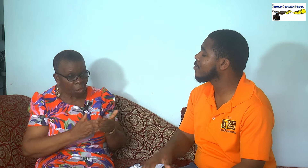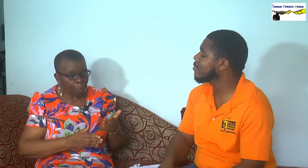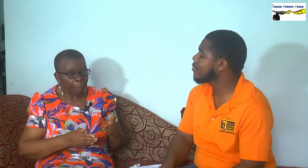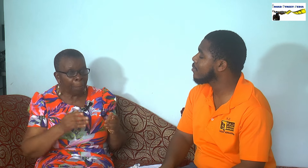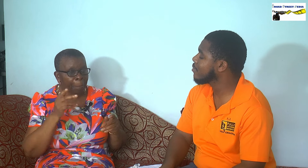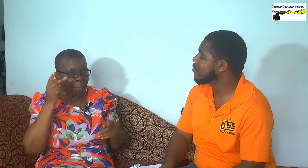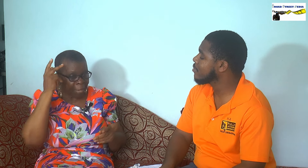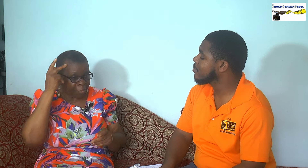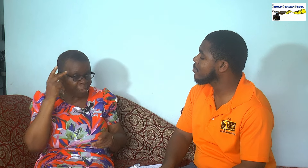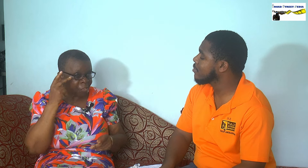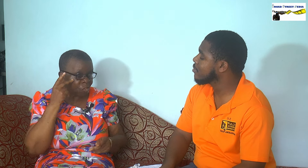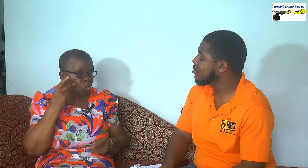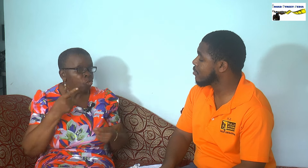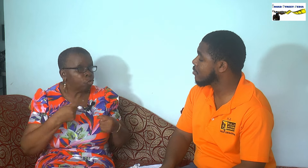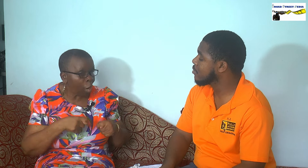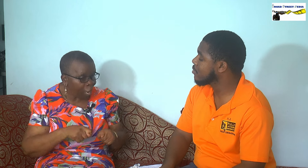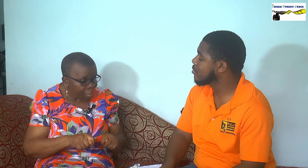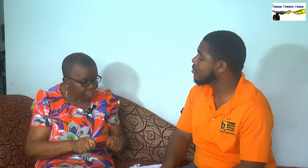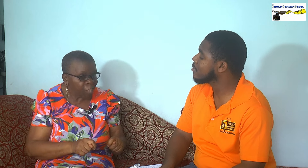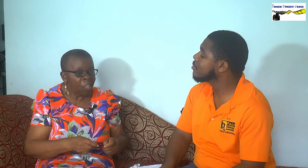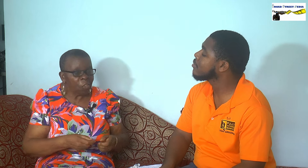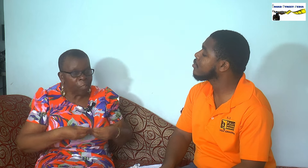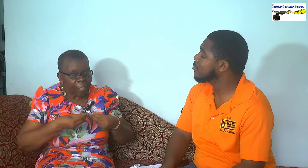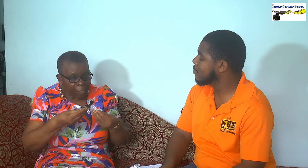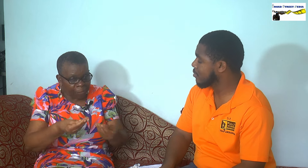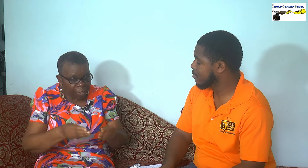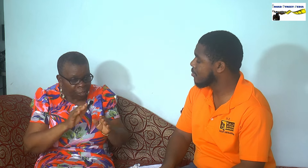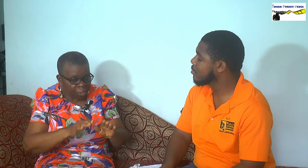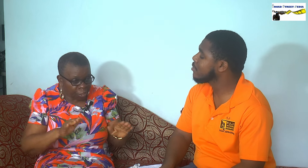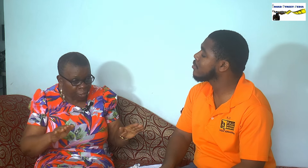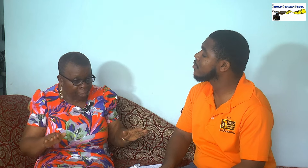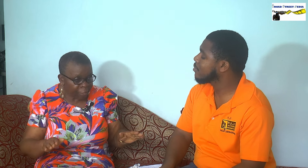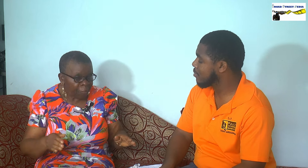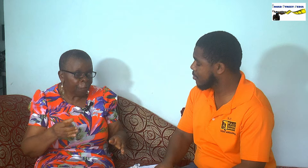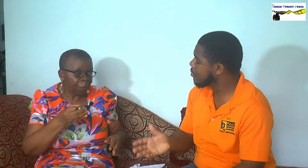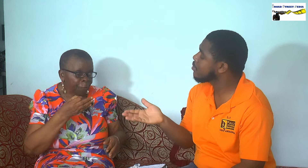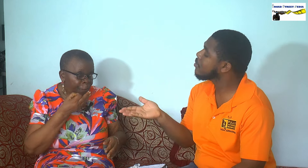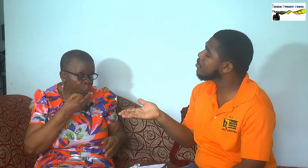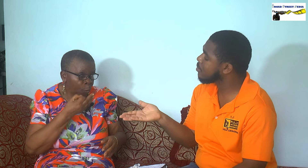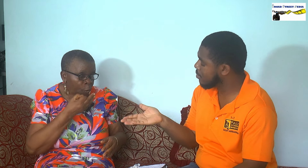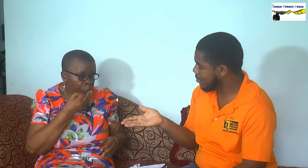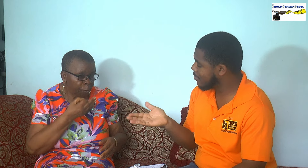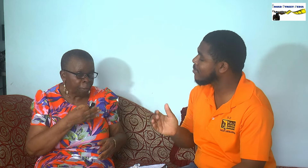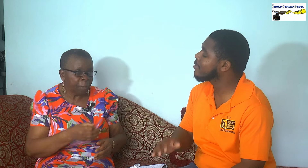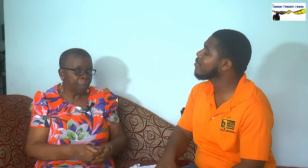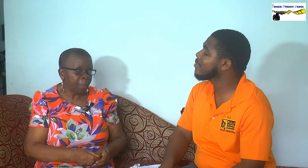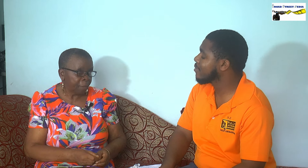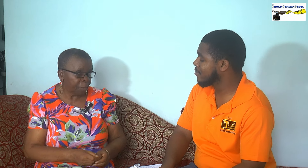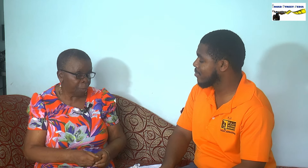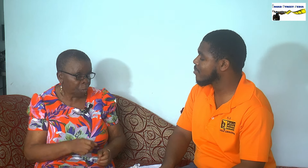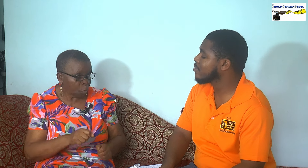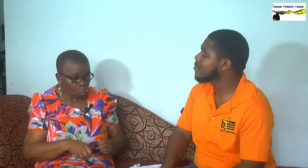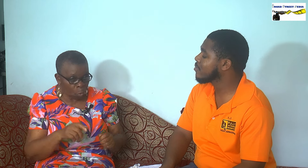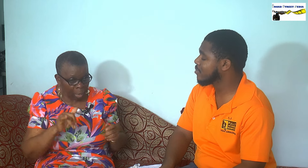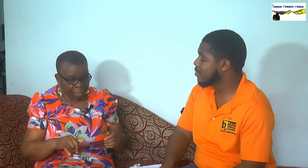some parents tried to give their children food. So why